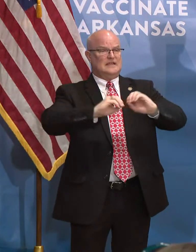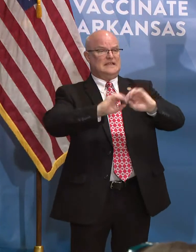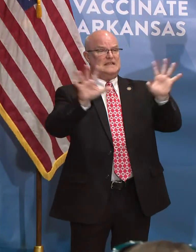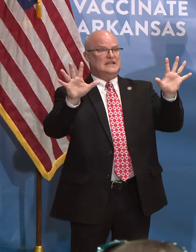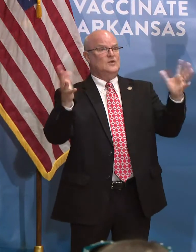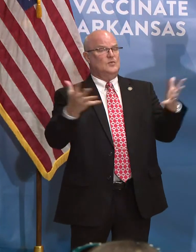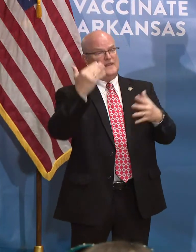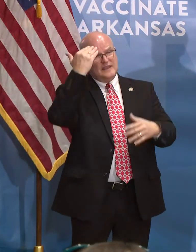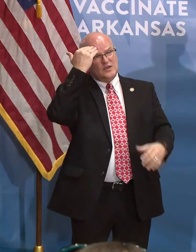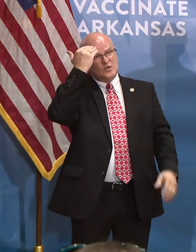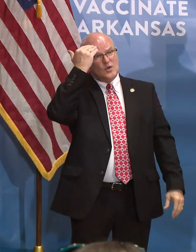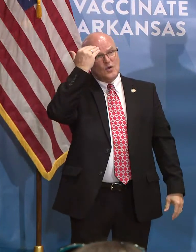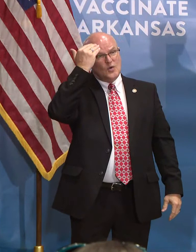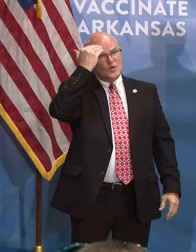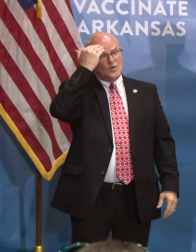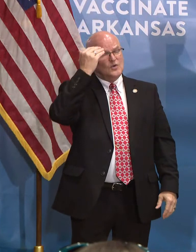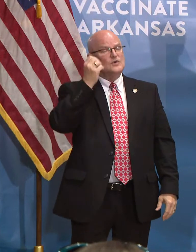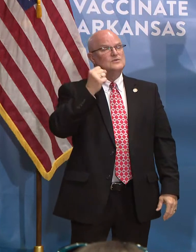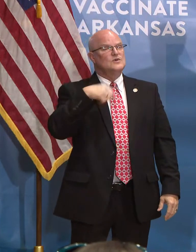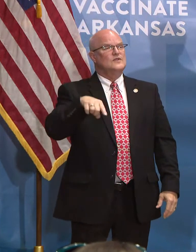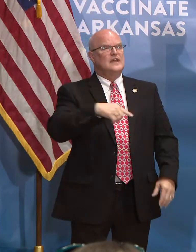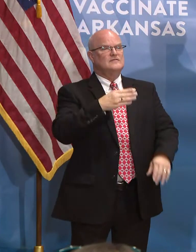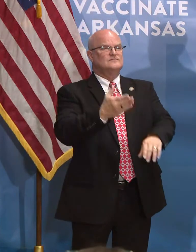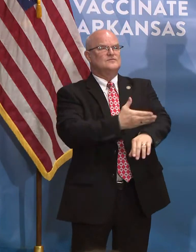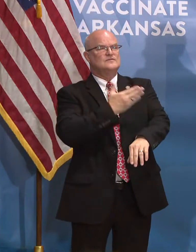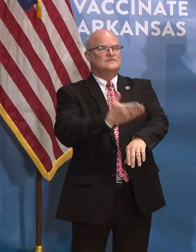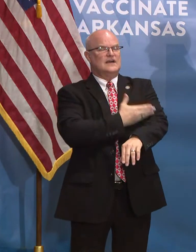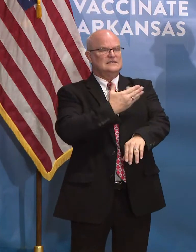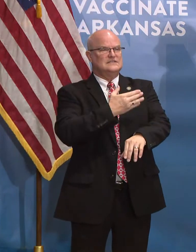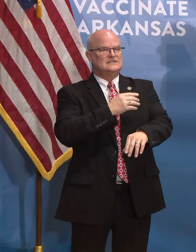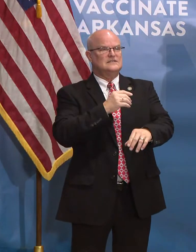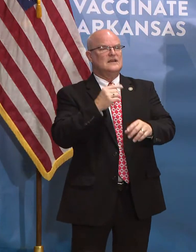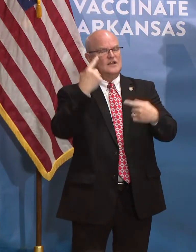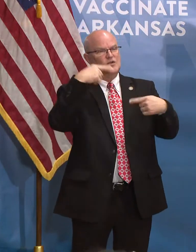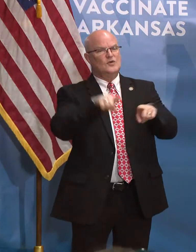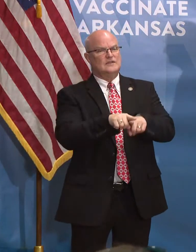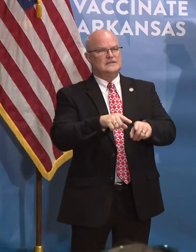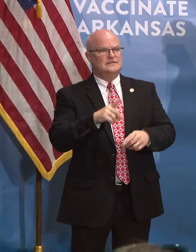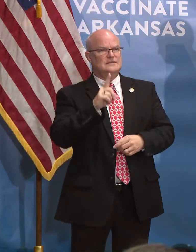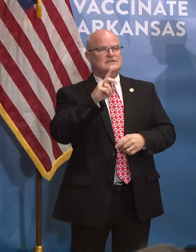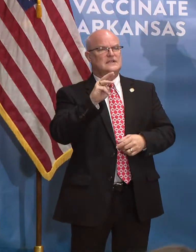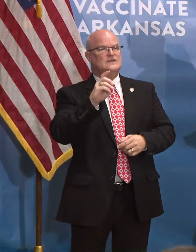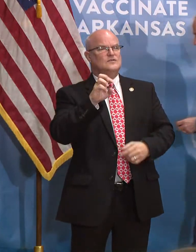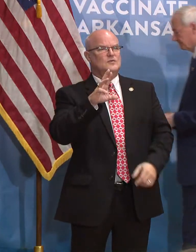in what they know, and they've revised it accordingly. Dr. Romero?